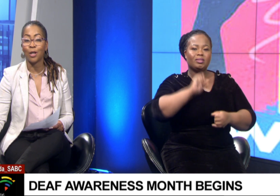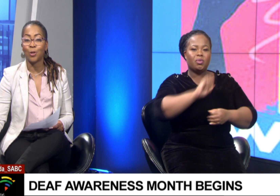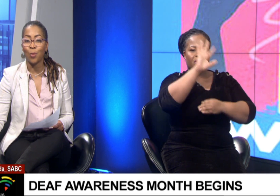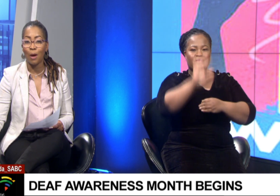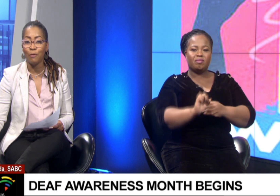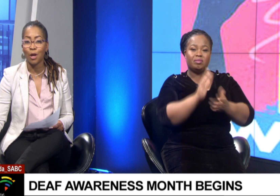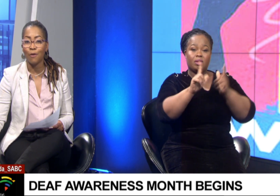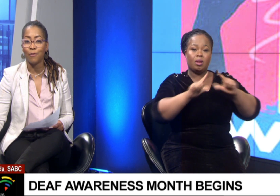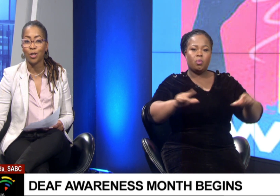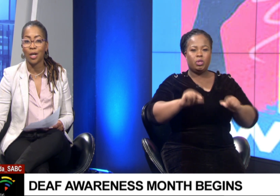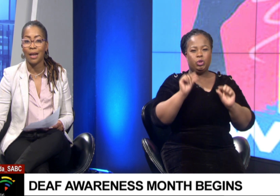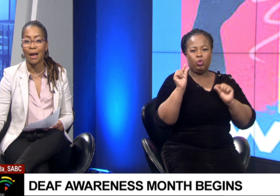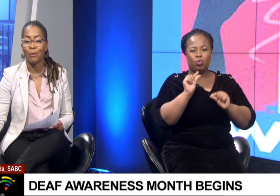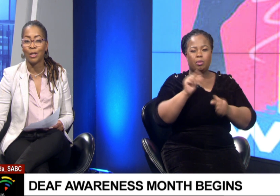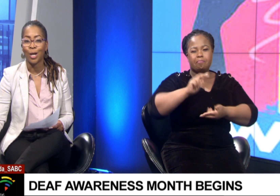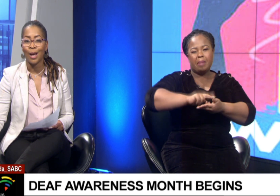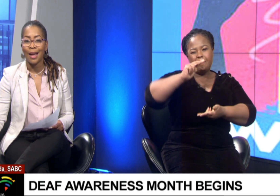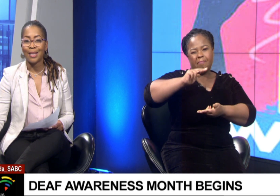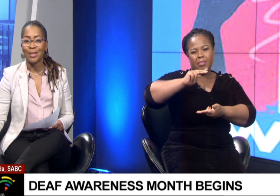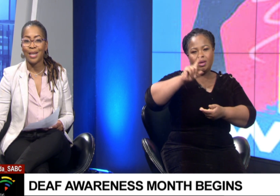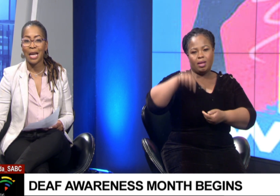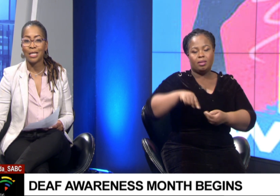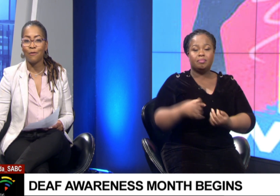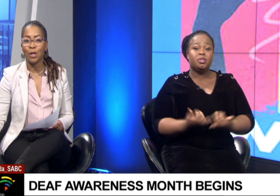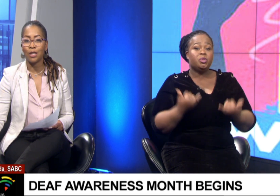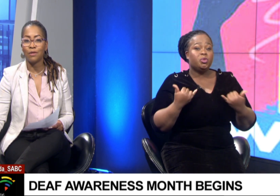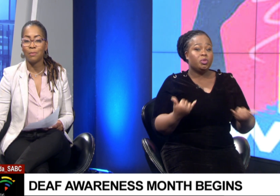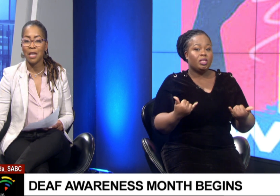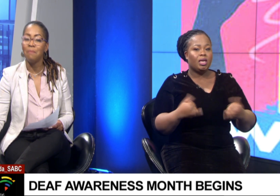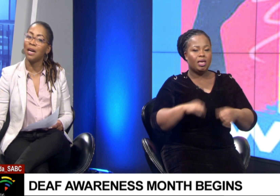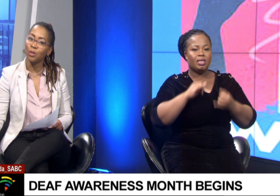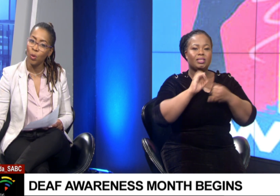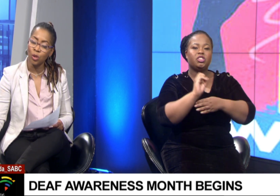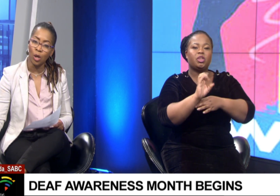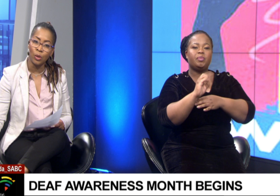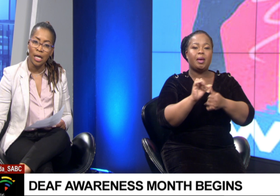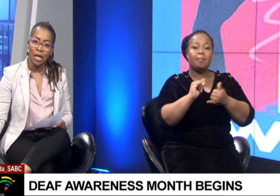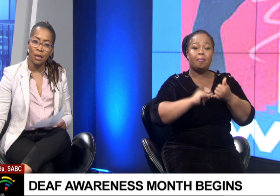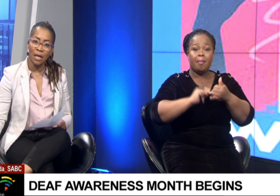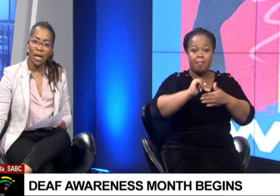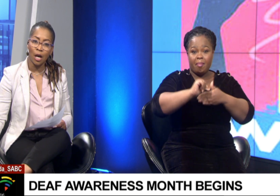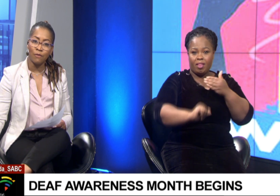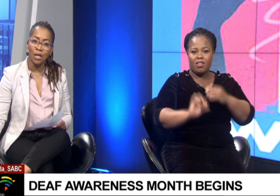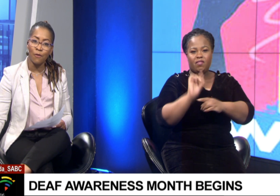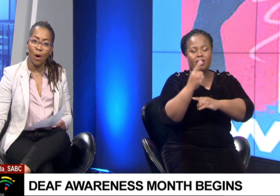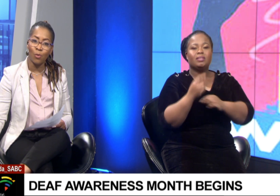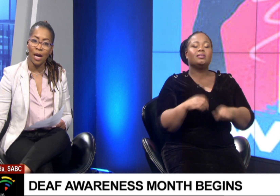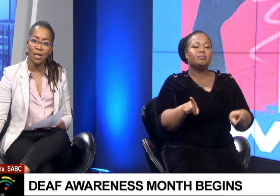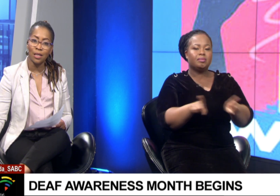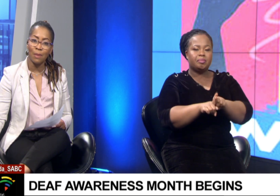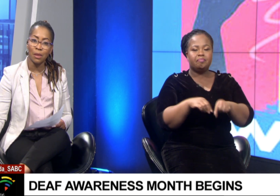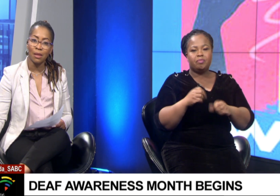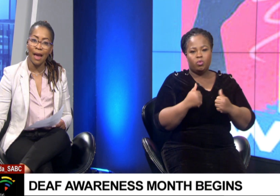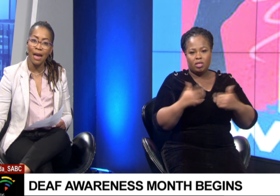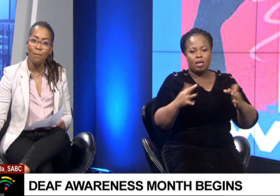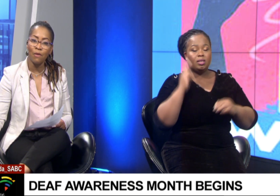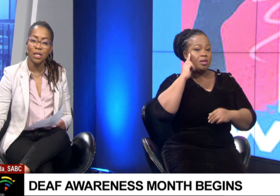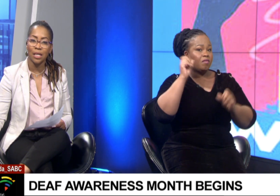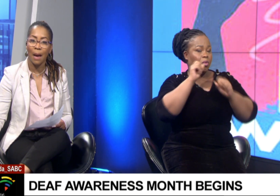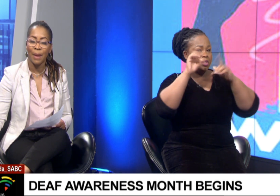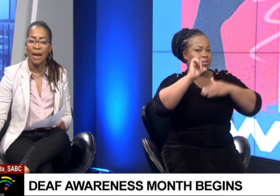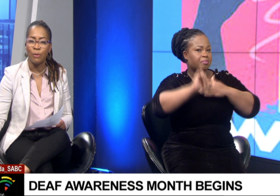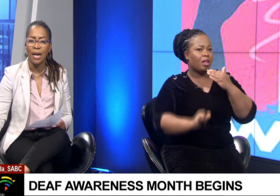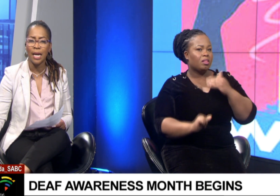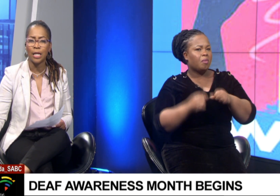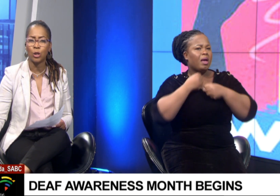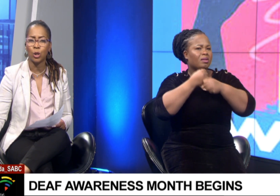South Africa's 12th official language. As today is the 1st of September, it's also the beginning of Deaf Awareness Month. And the aim of